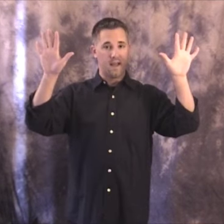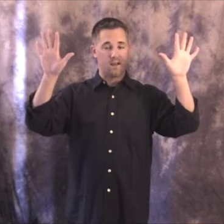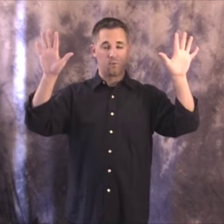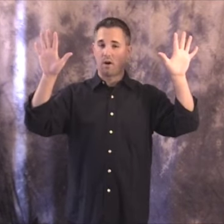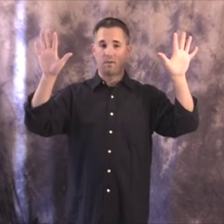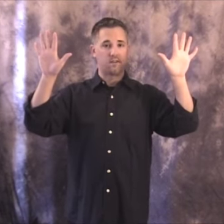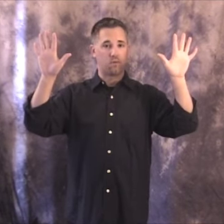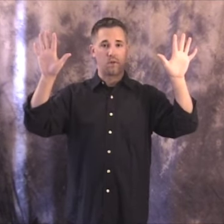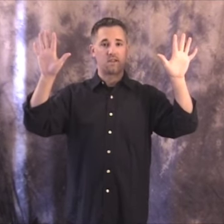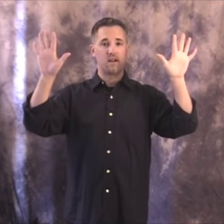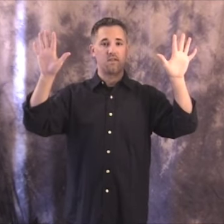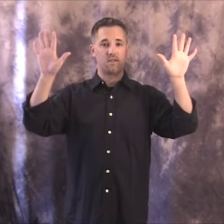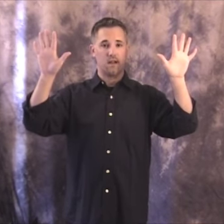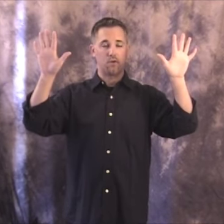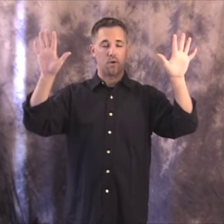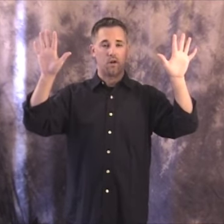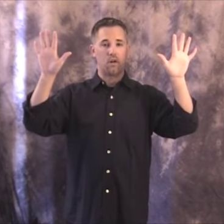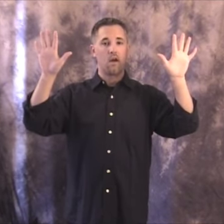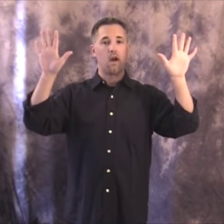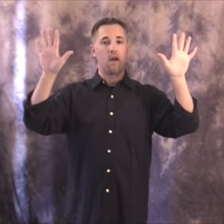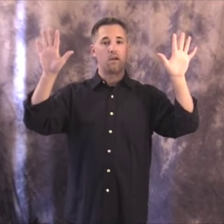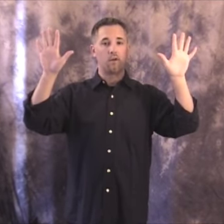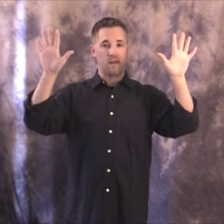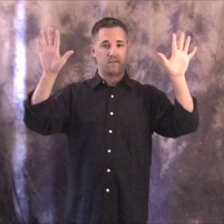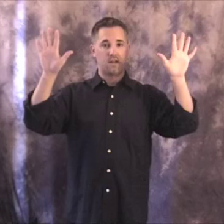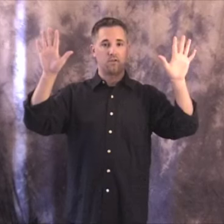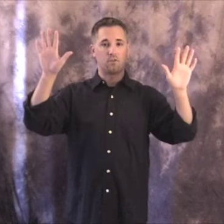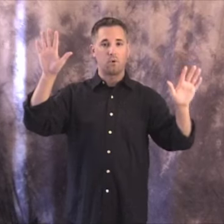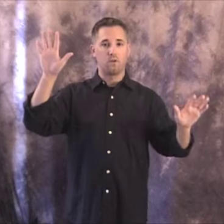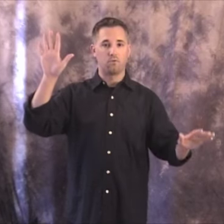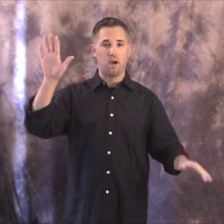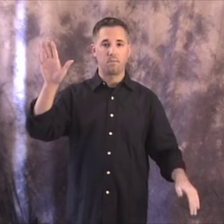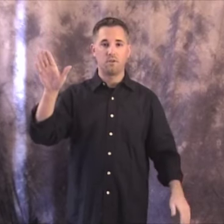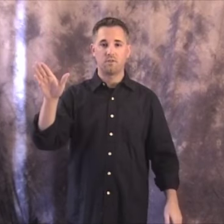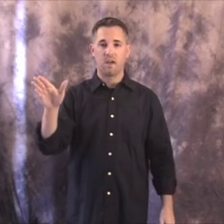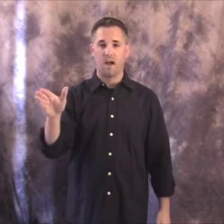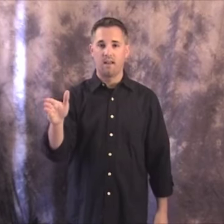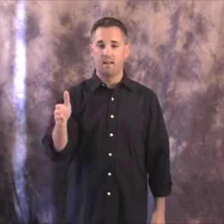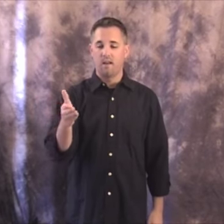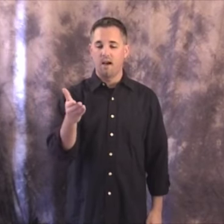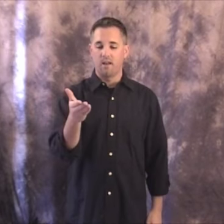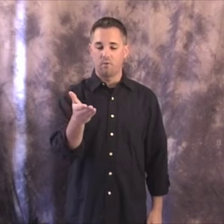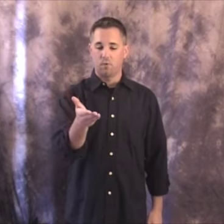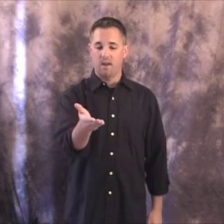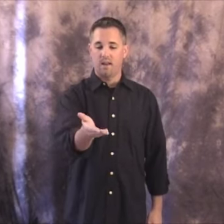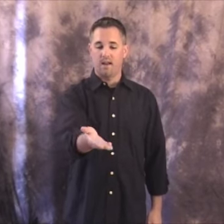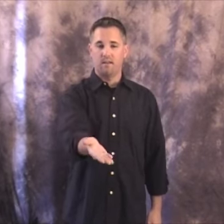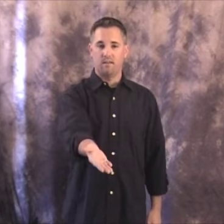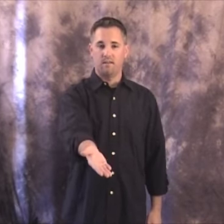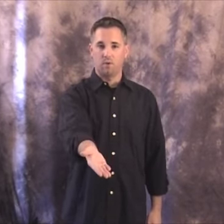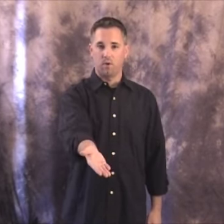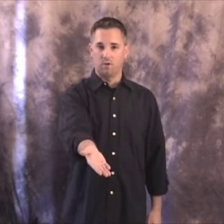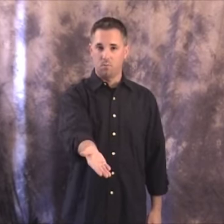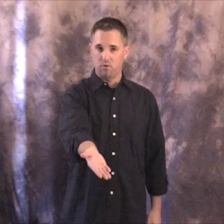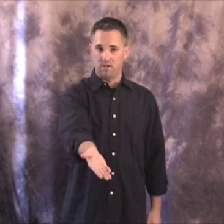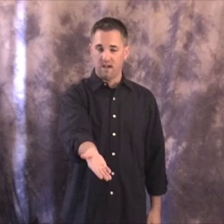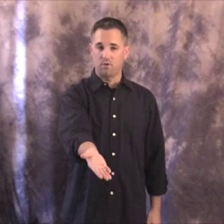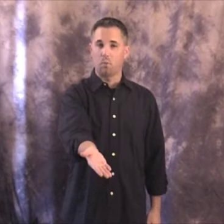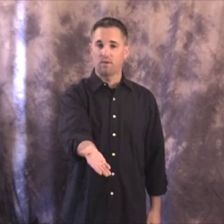hand, regardless of what side of the stage you're on. Your left hand is just going to drop to your side, and your right hand is going to motion down to where